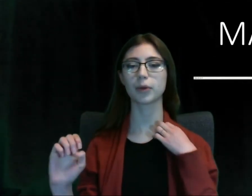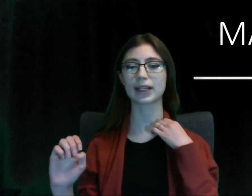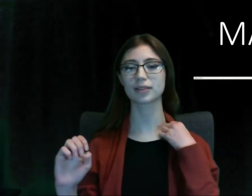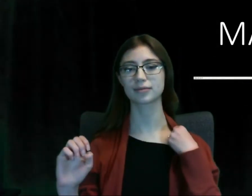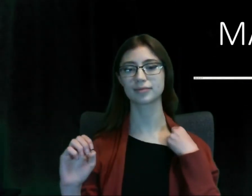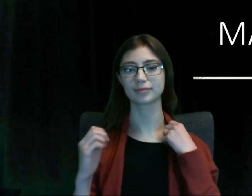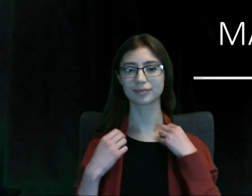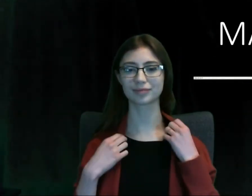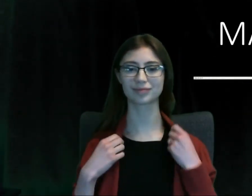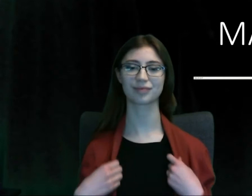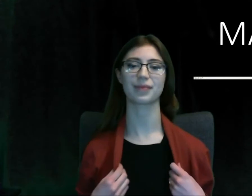Marine. There we